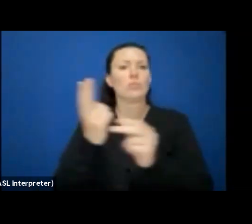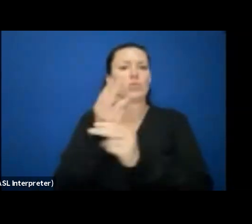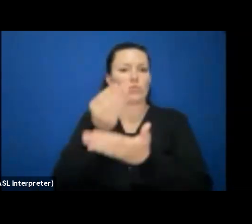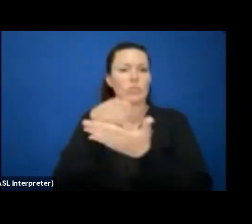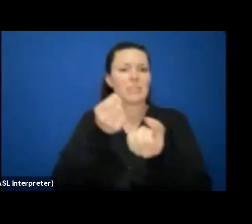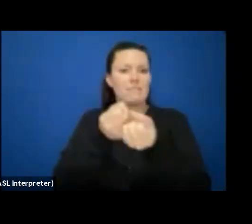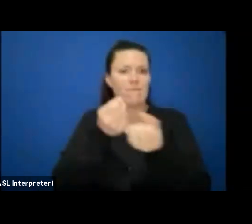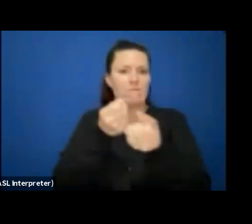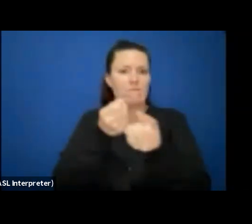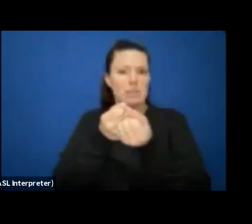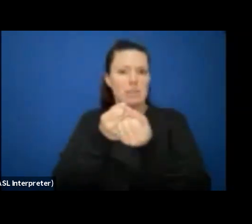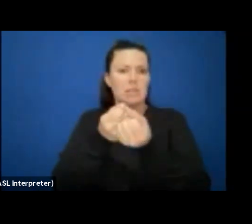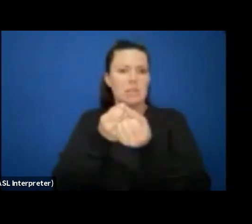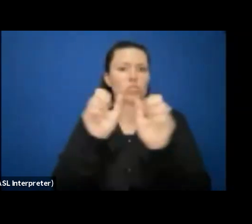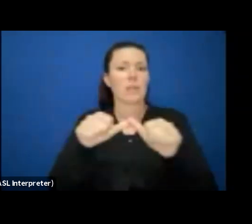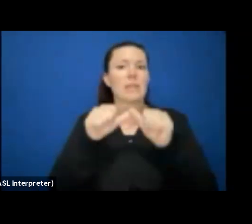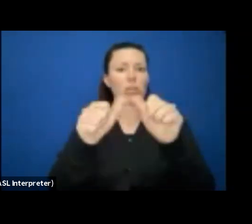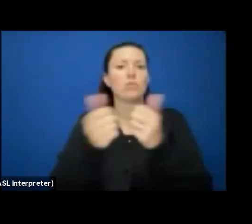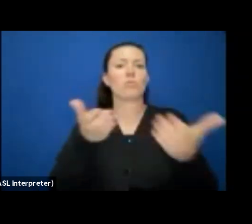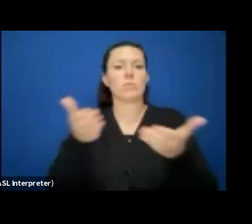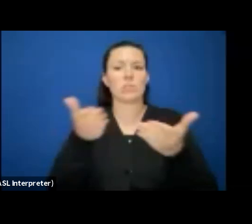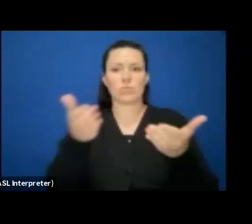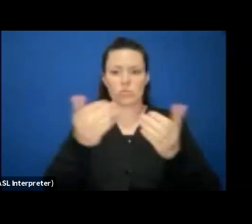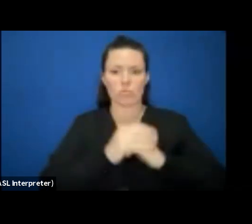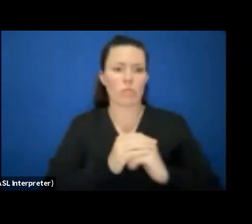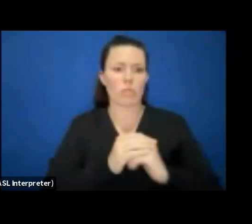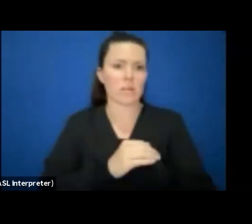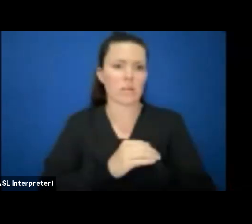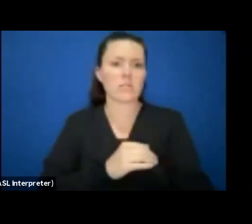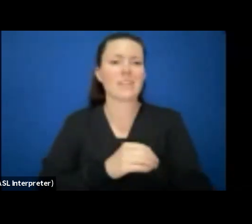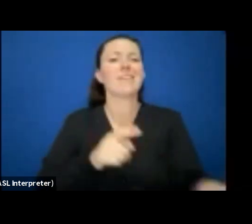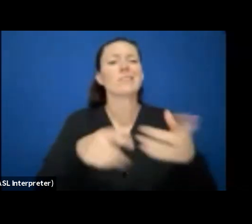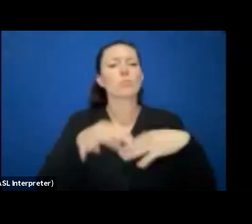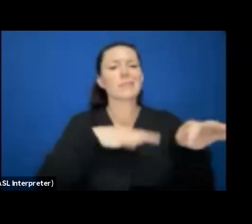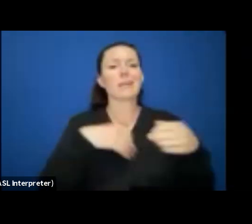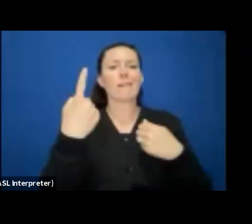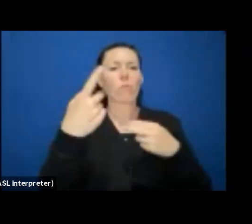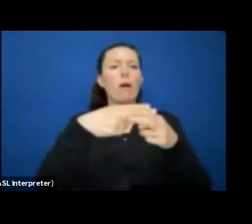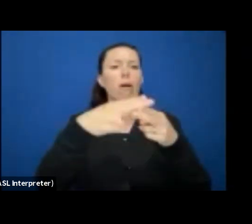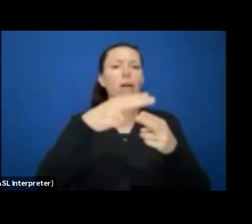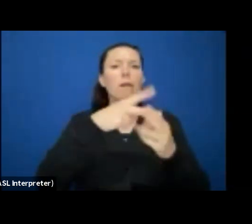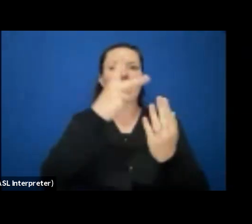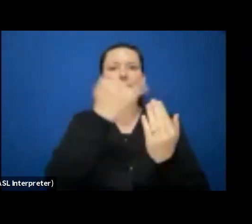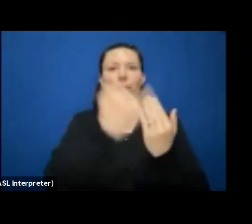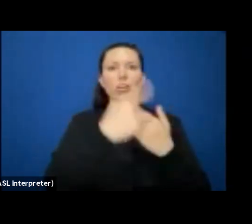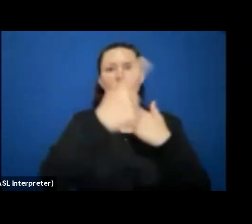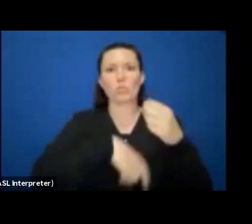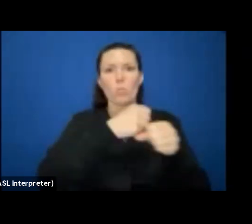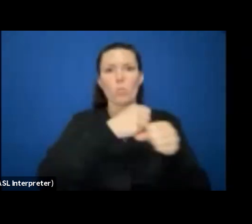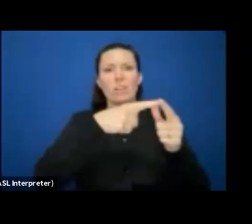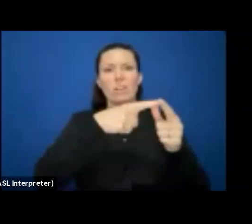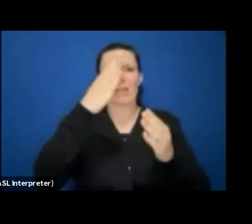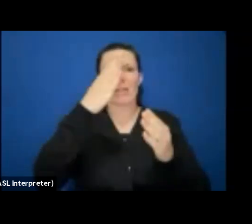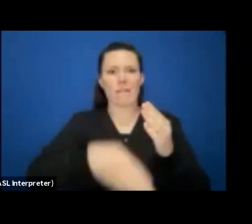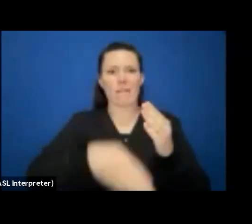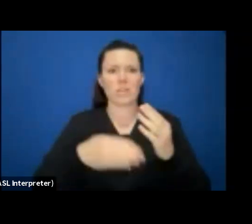the services instead of, doing a pilot project for a year and then it's over. We have had it, I think now it's going to